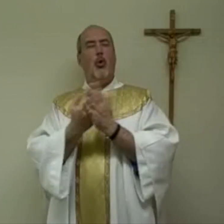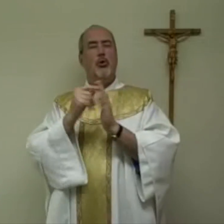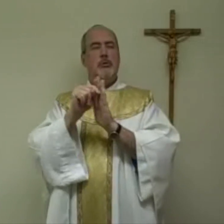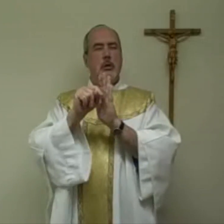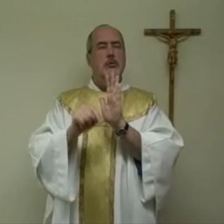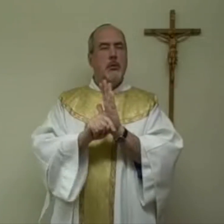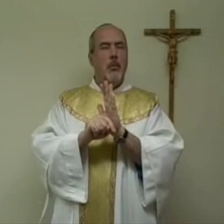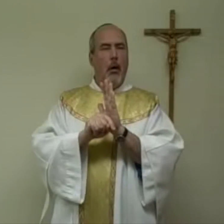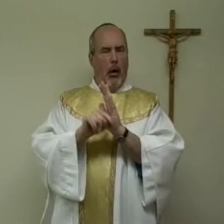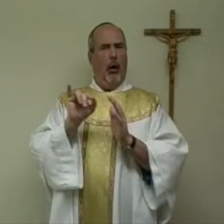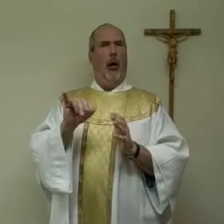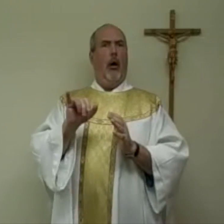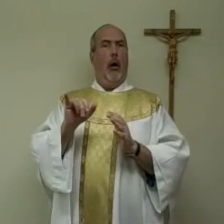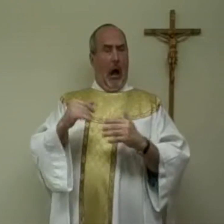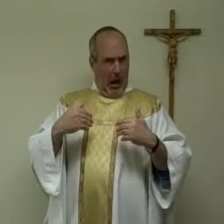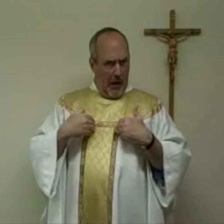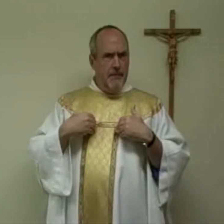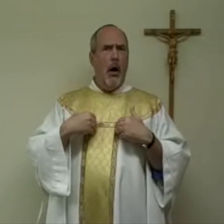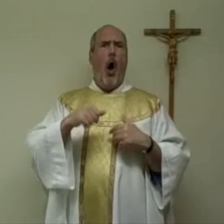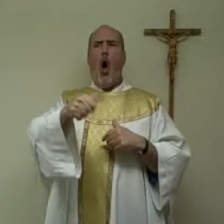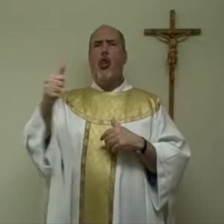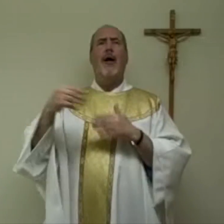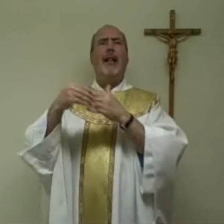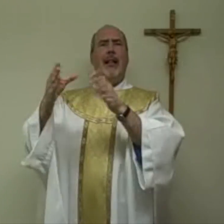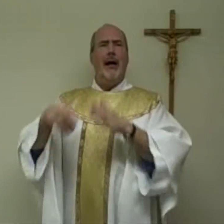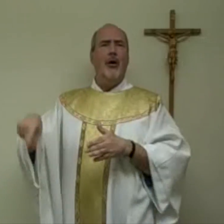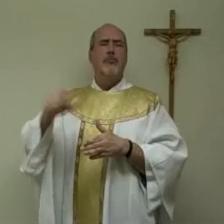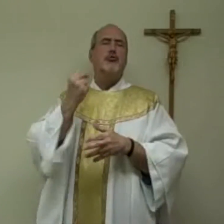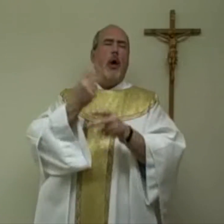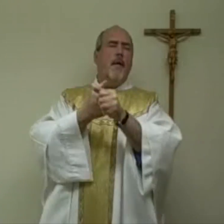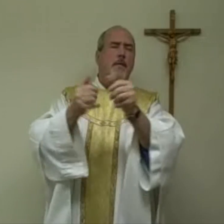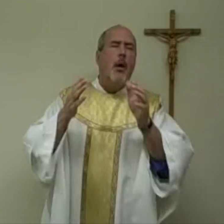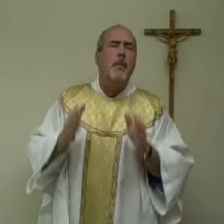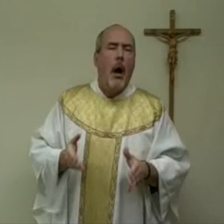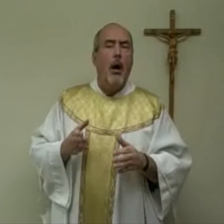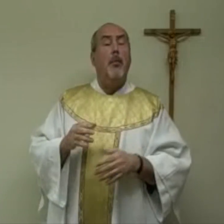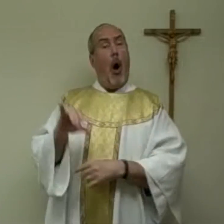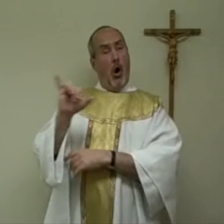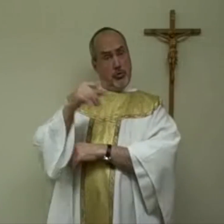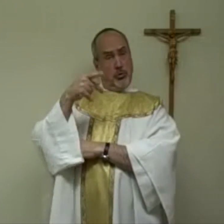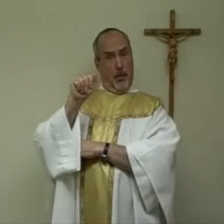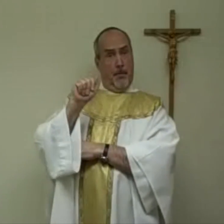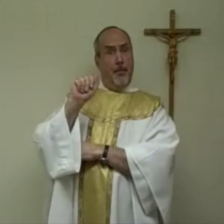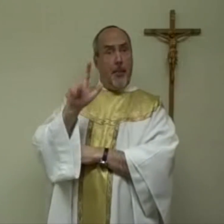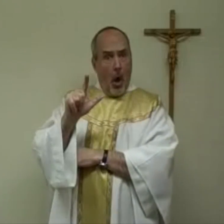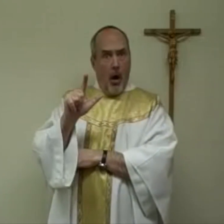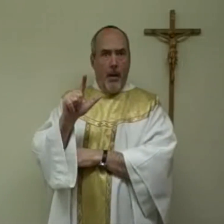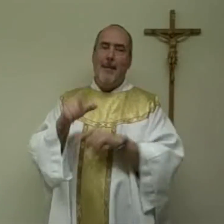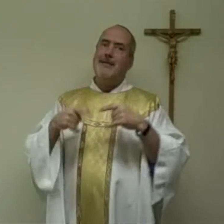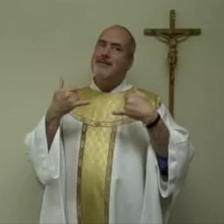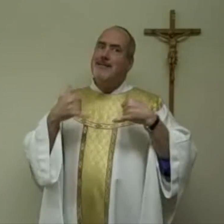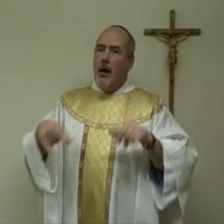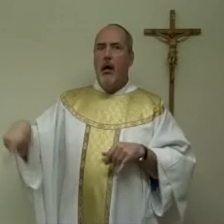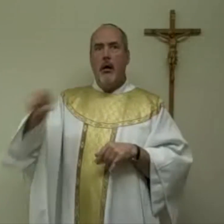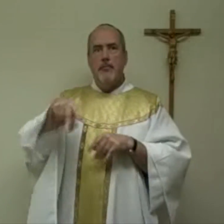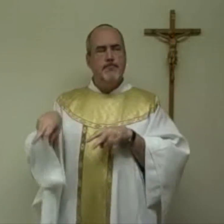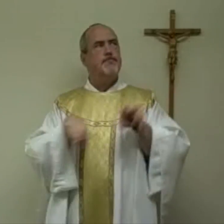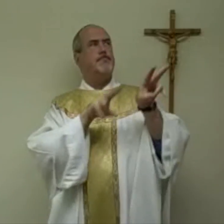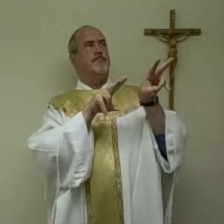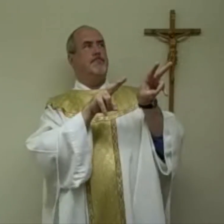leader helps keep us unified. And if we look into the New Testament, there were other leaders as well, the 12 apostles.